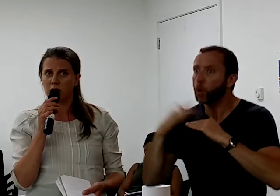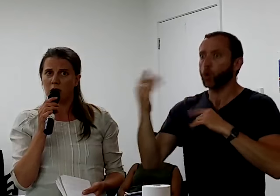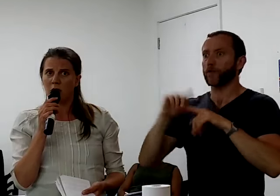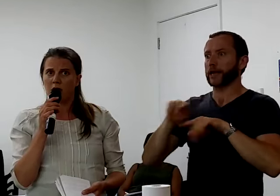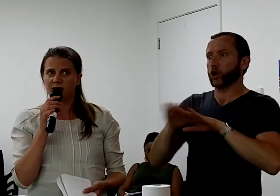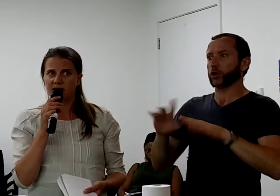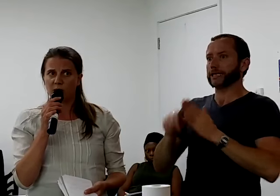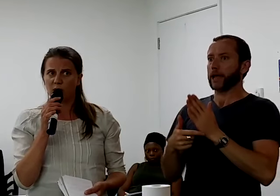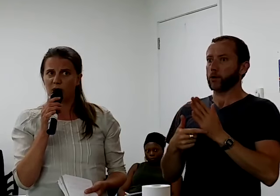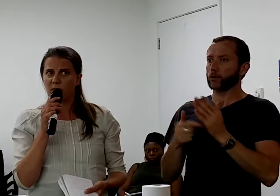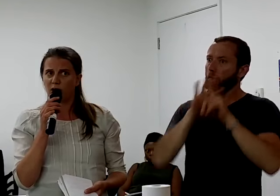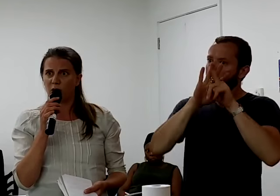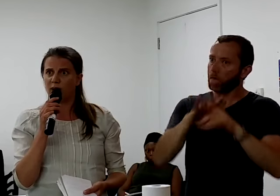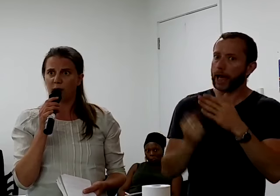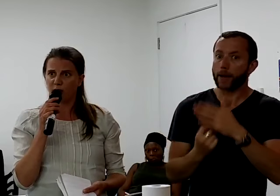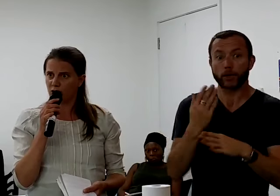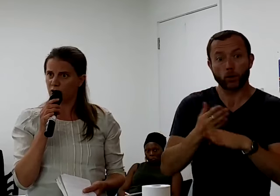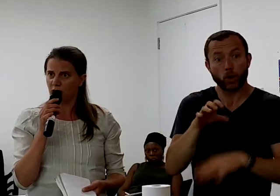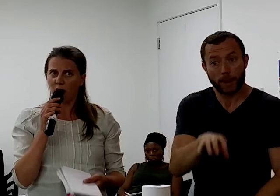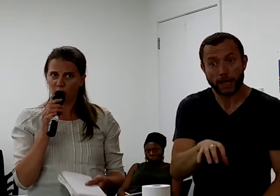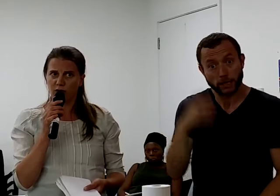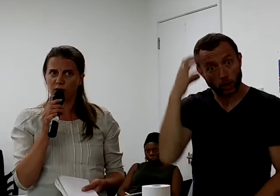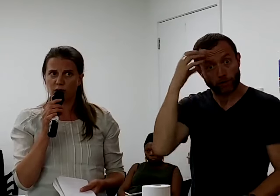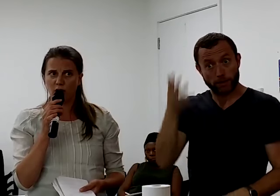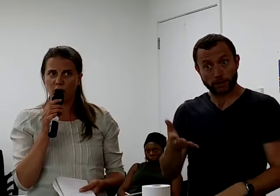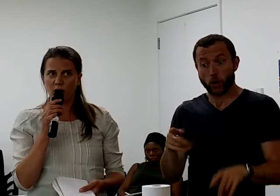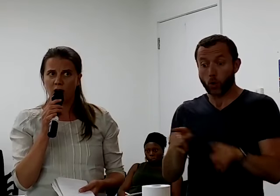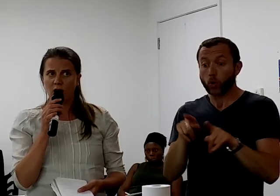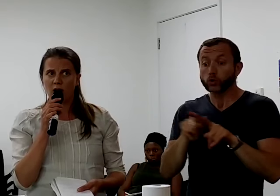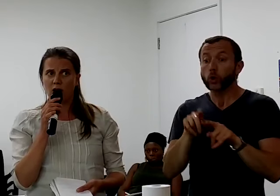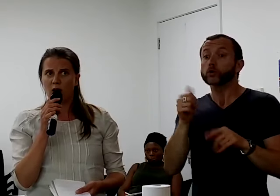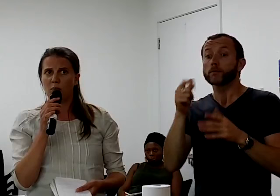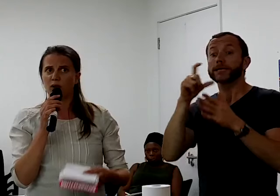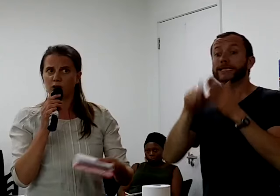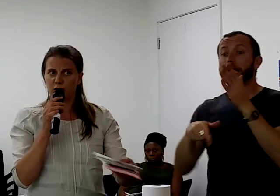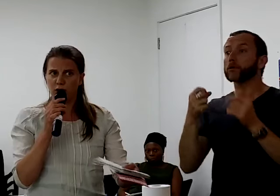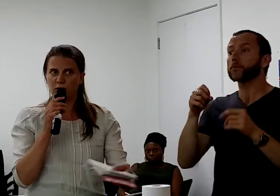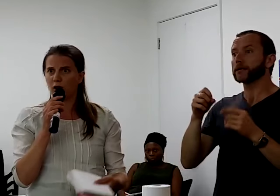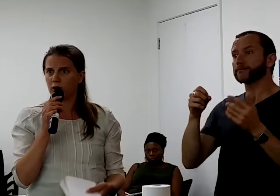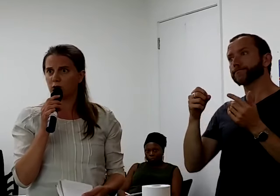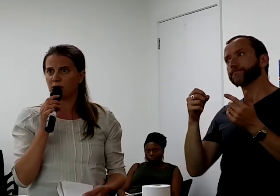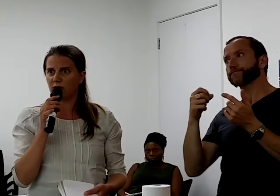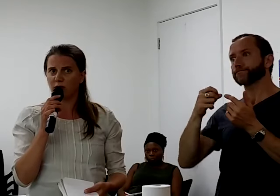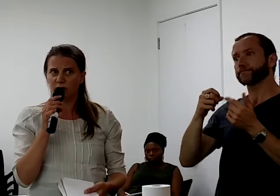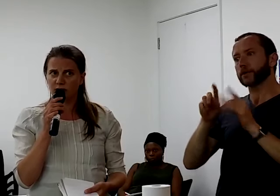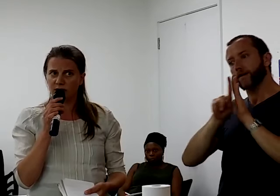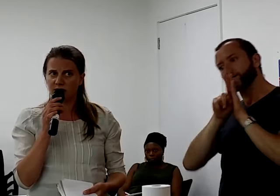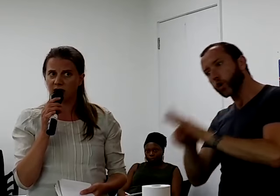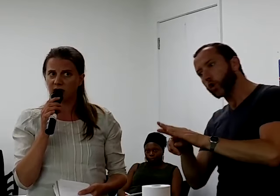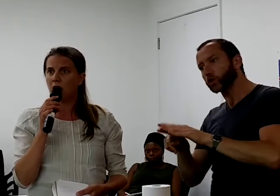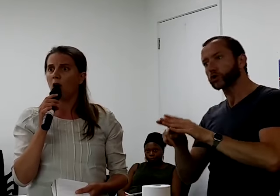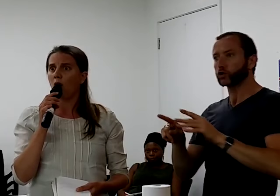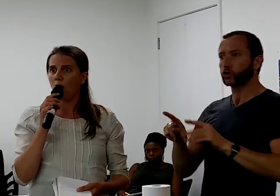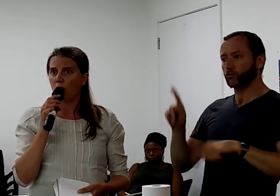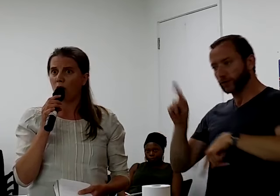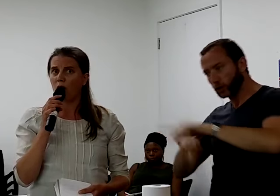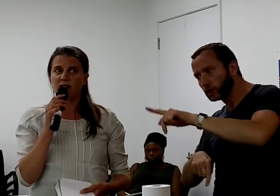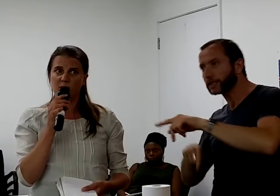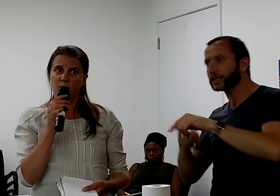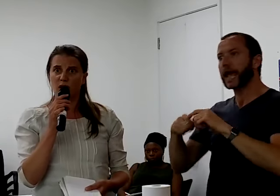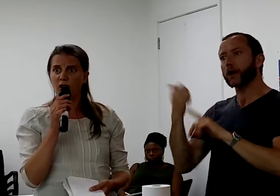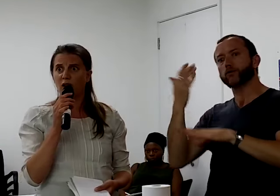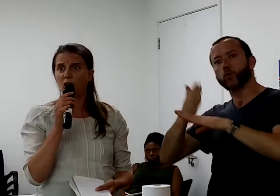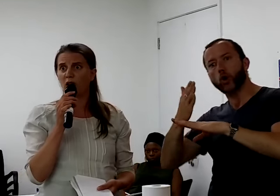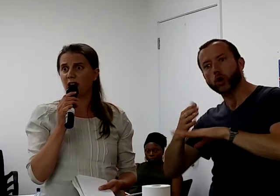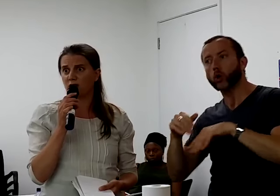see disabled people being pushed out of the door, forced to take redundancy,